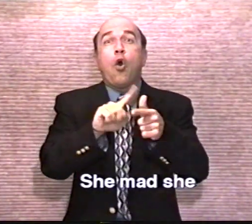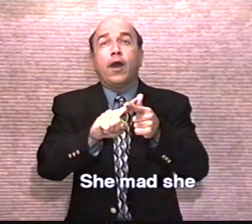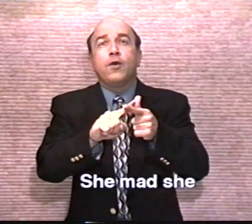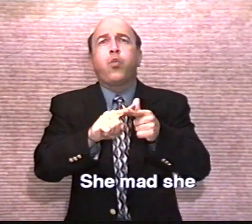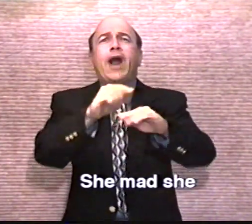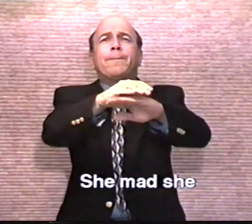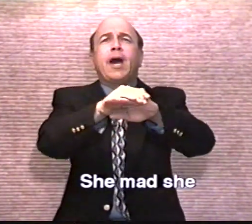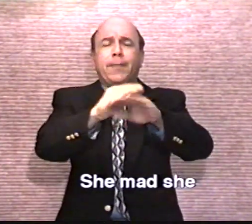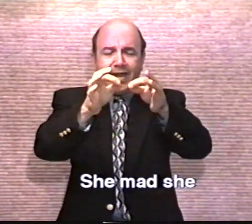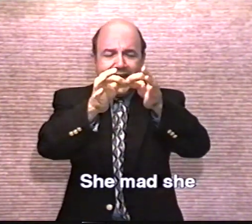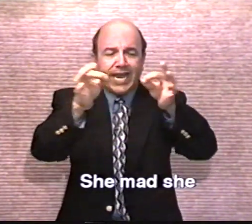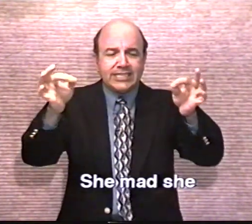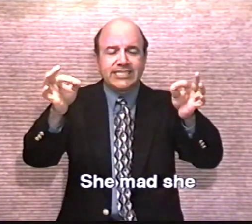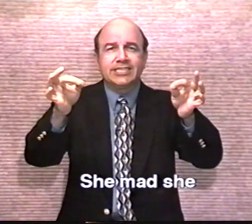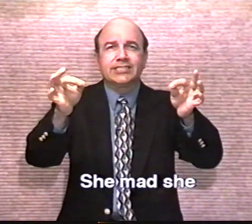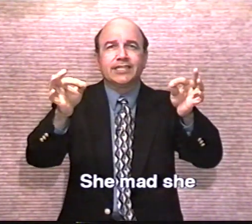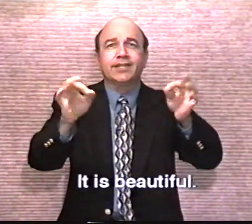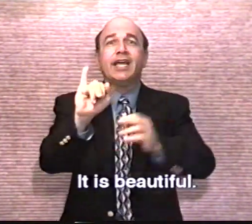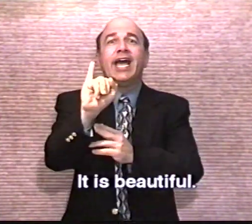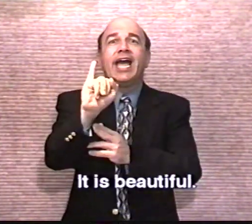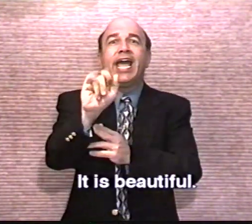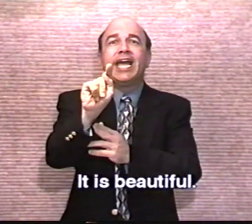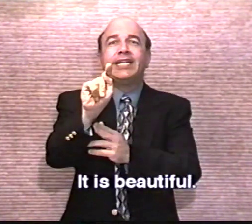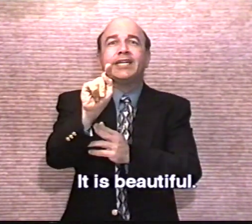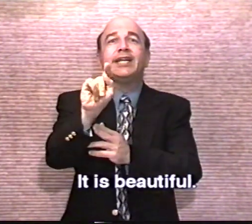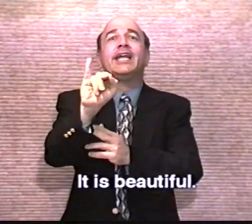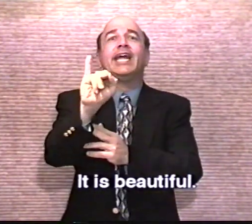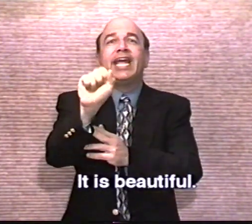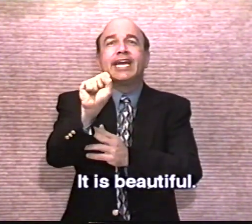Or what about the English sentences? It is